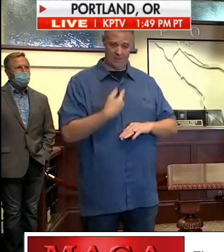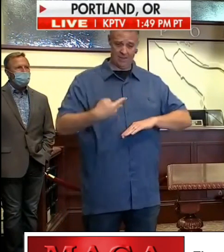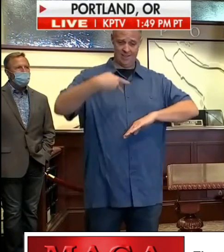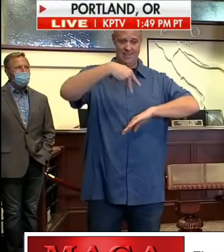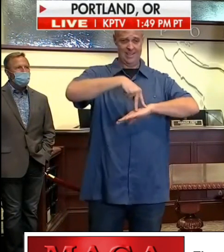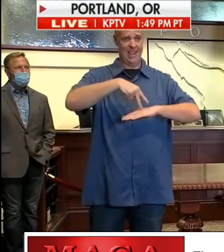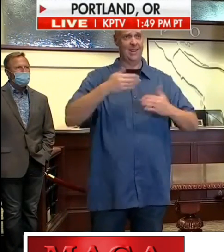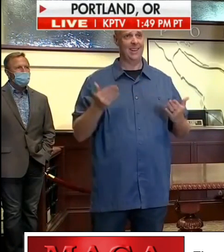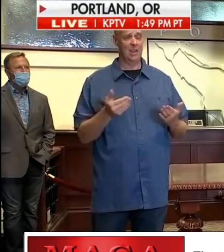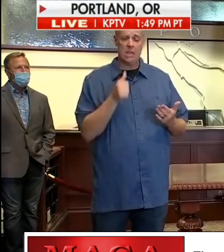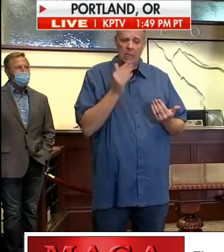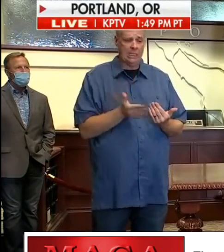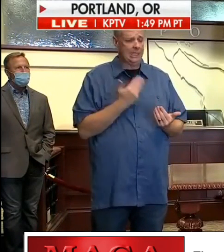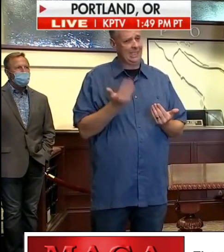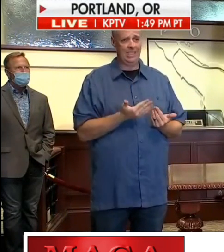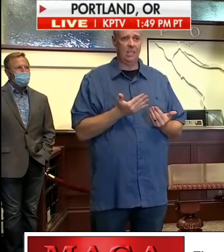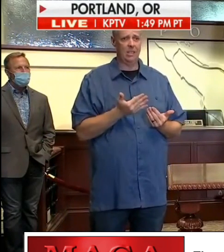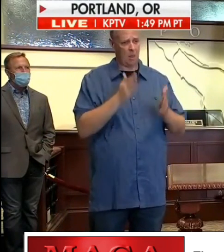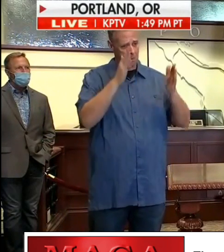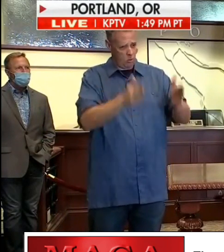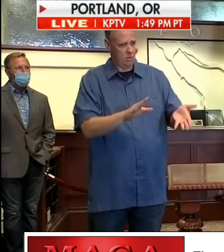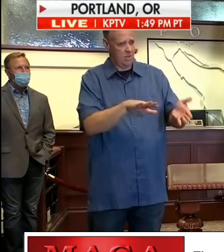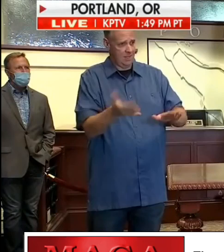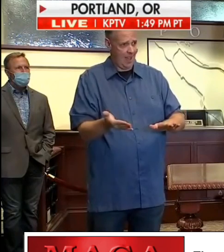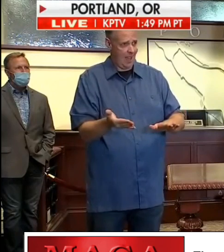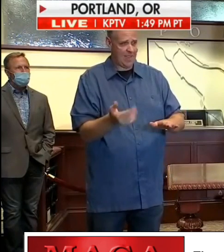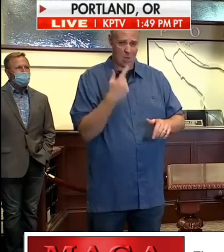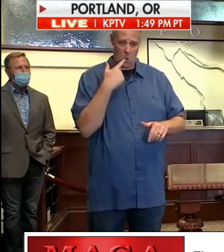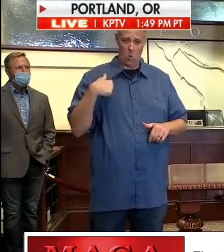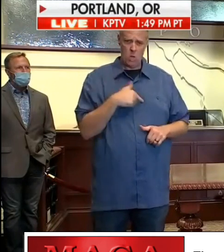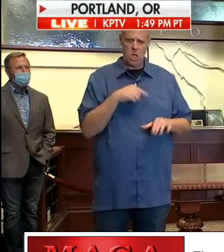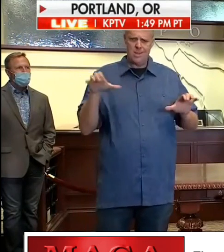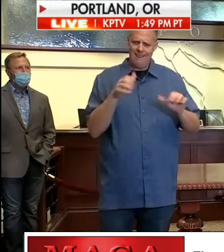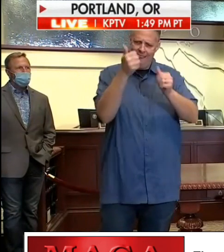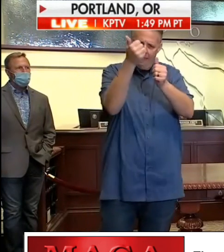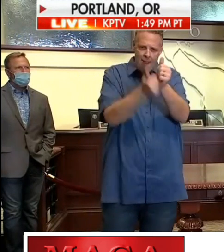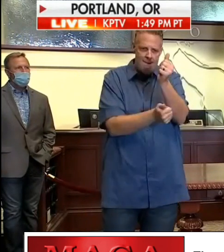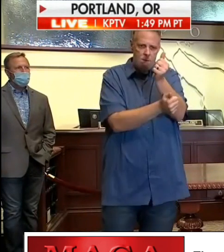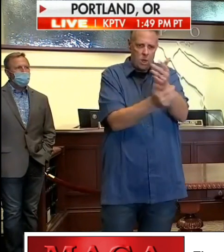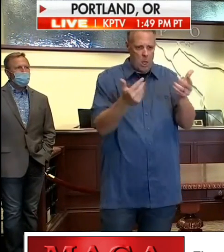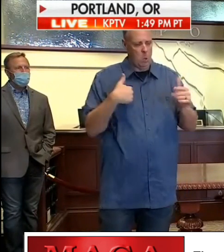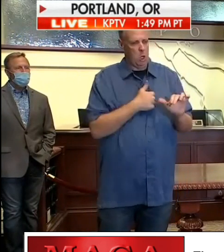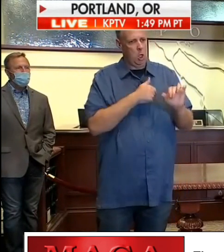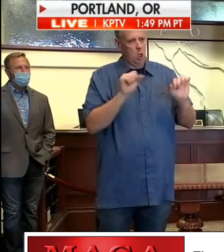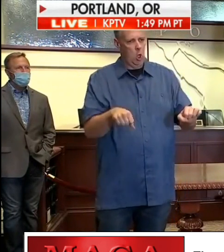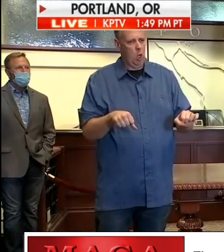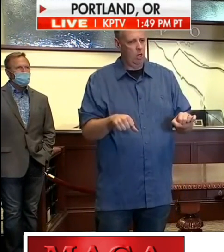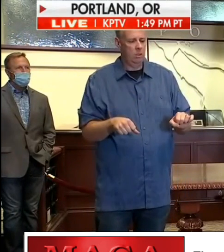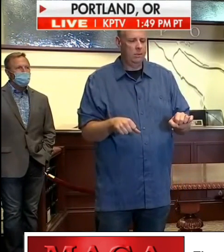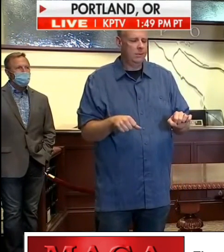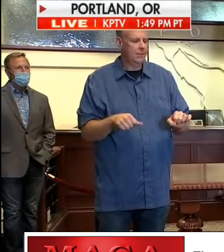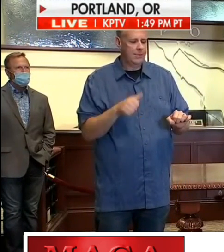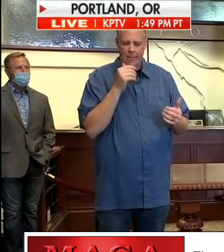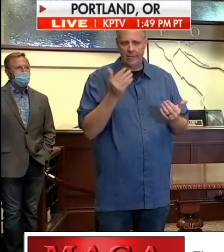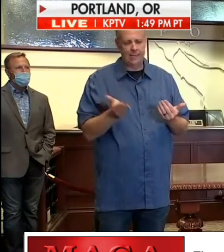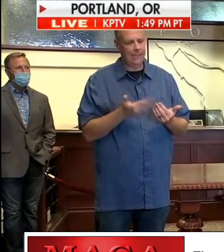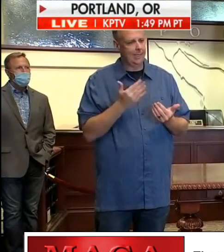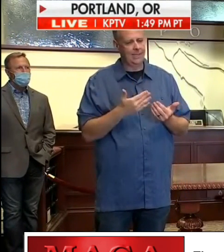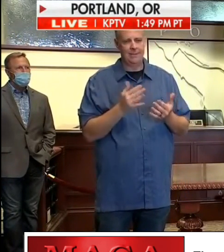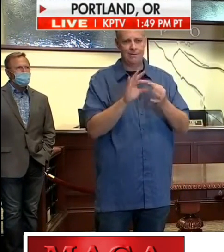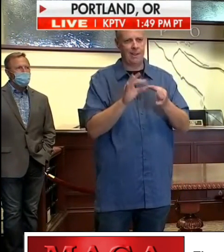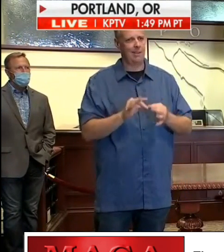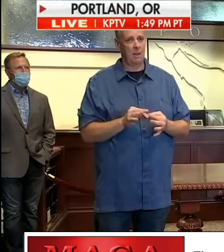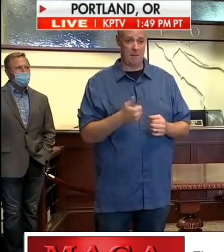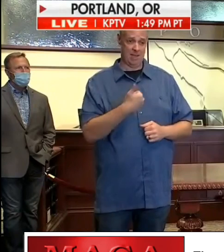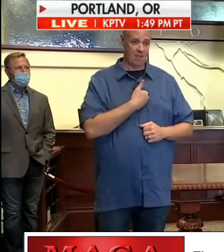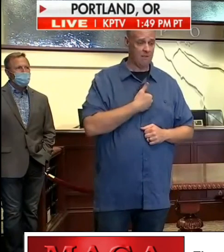a human being dead and say we did everything we possibly could. Either myself